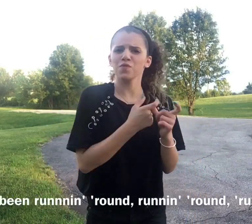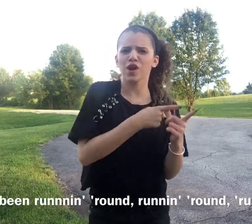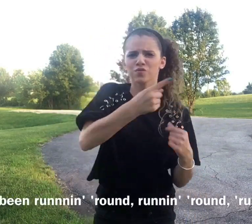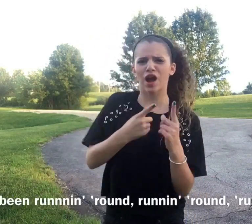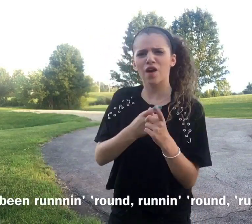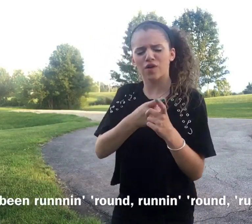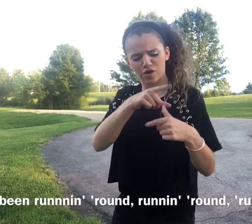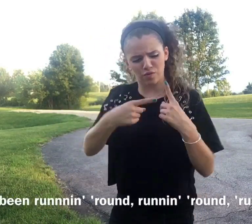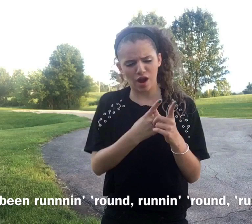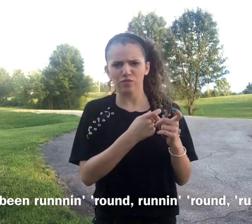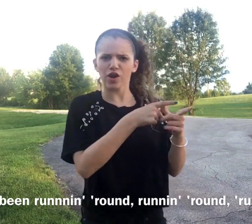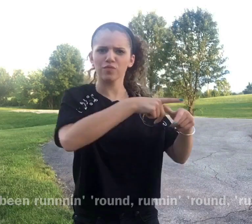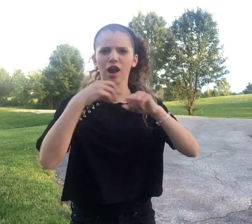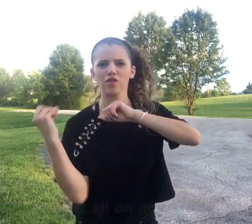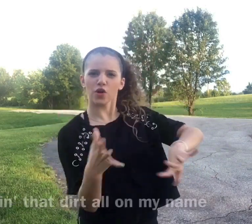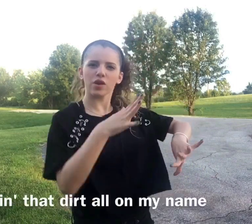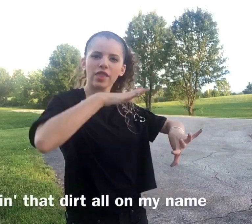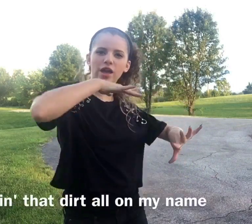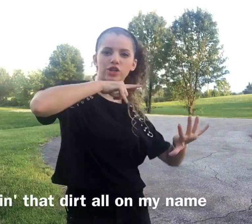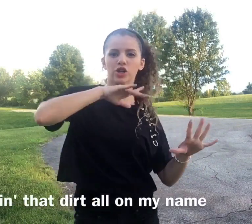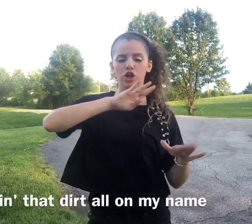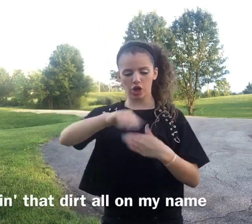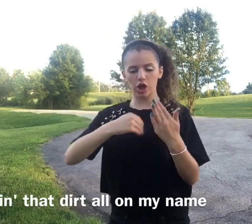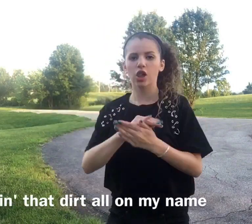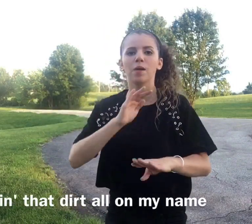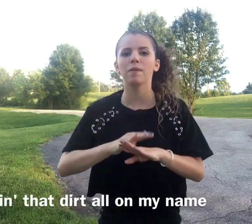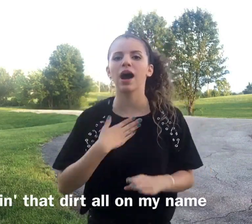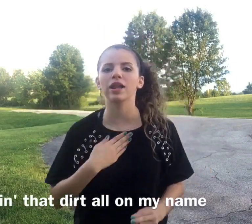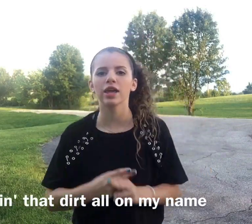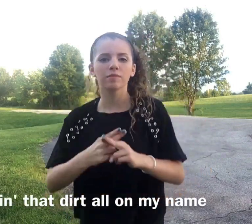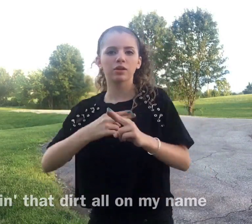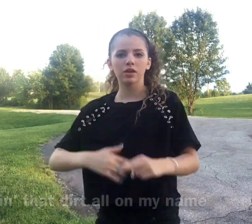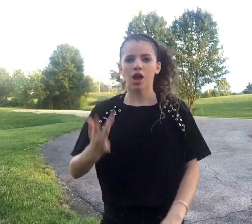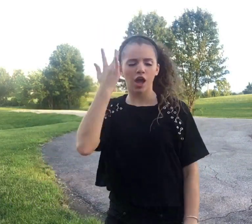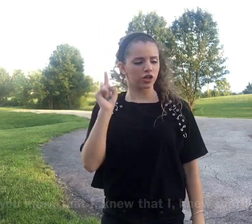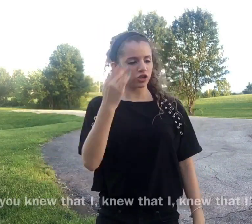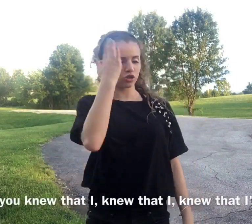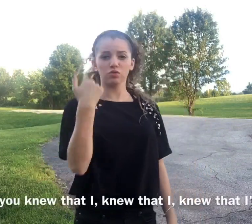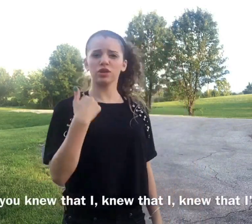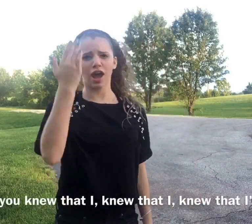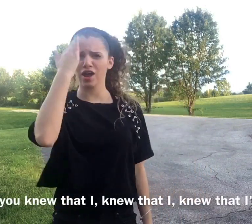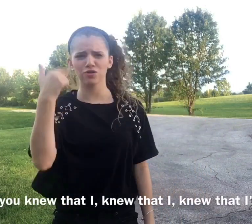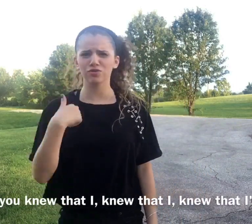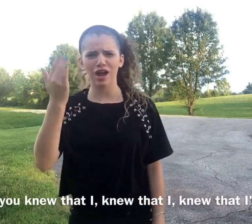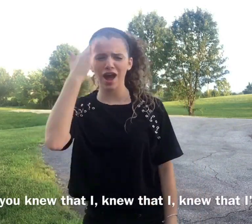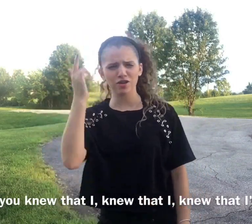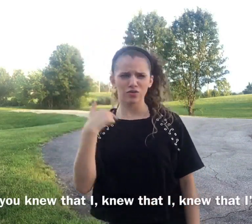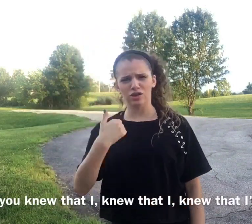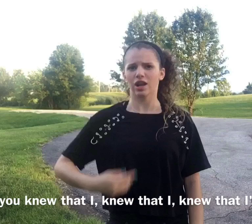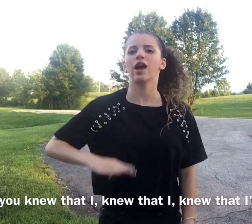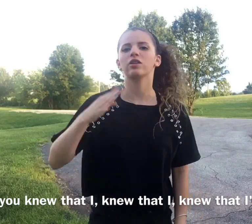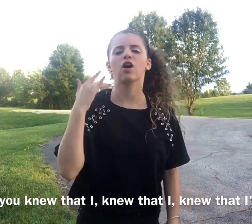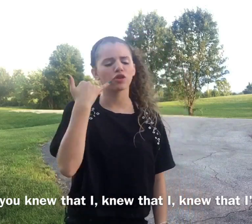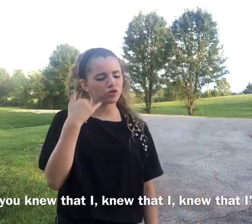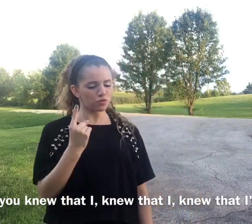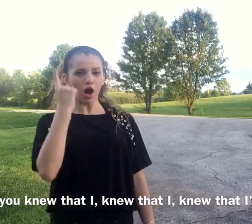You've been running around, throwing that dirt all on my name. Cause you knew that I'd call you